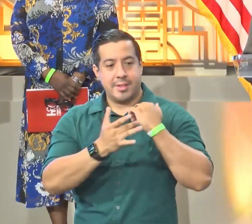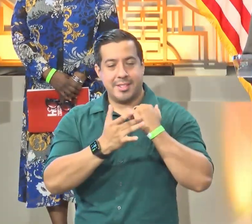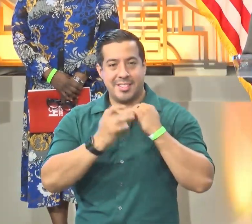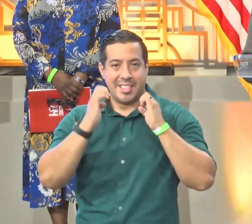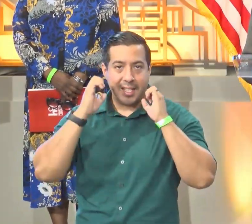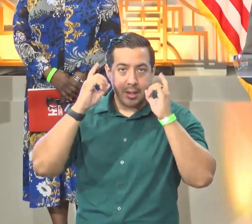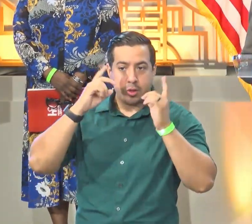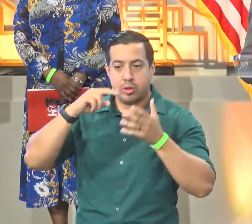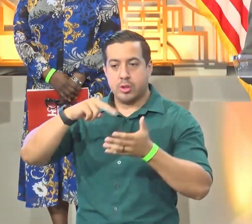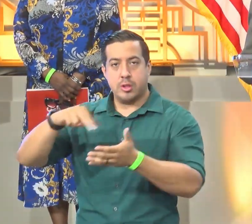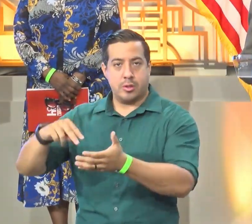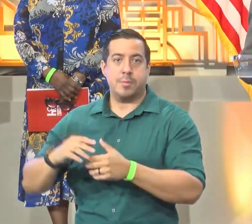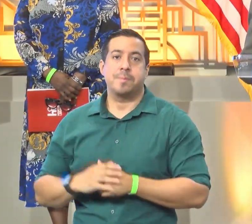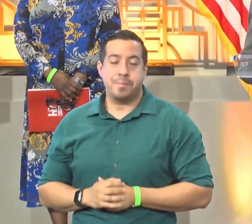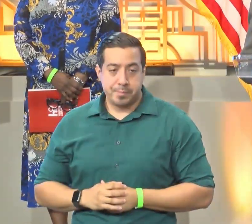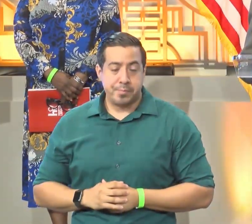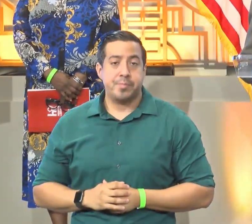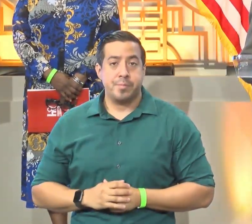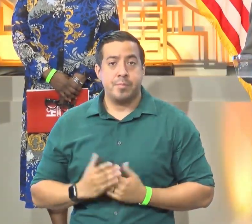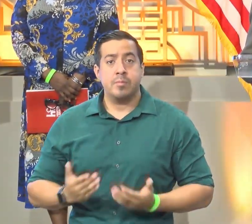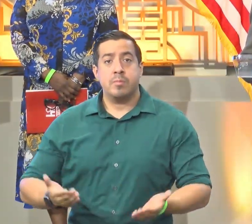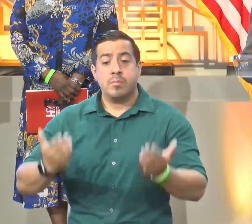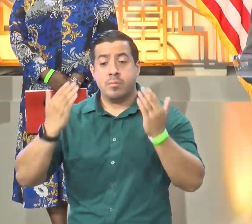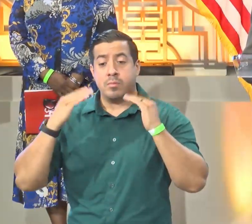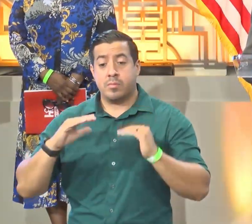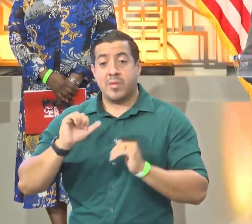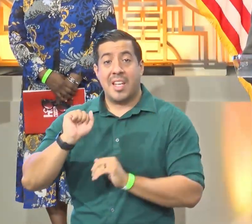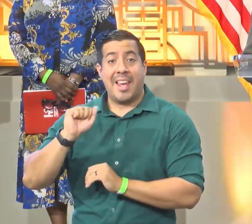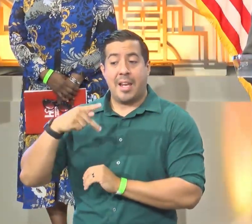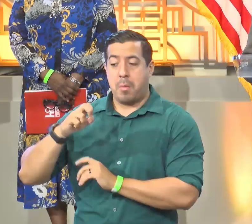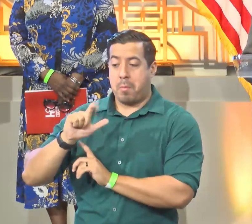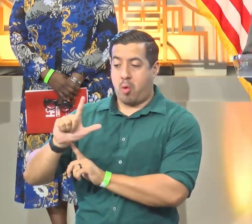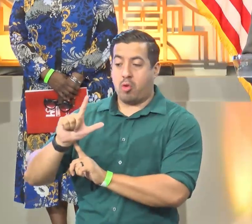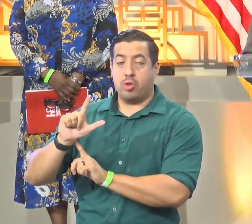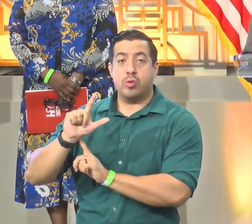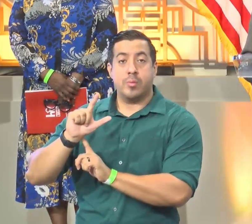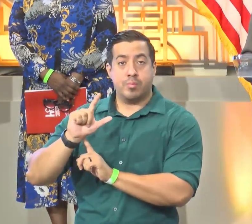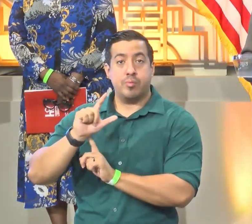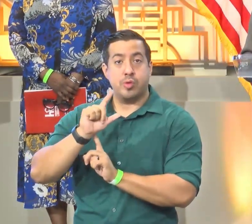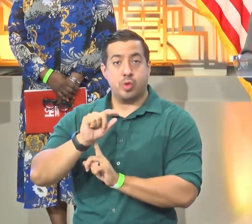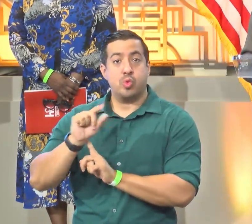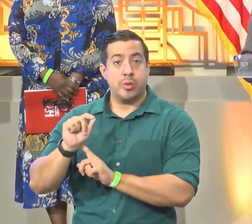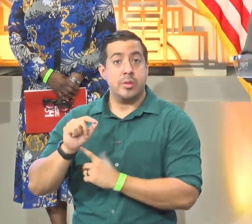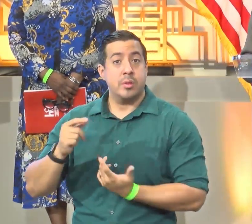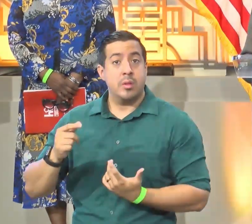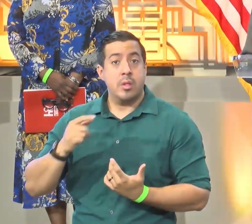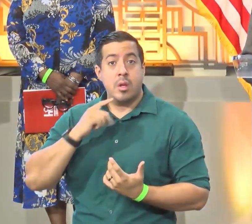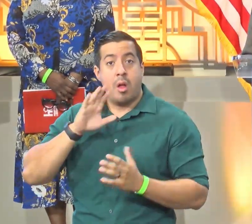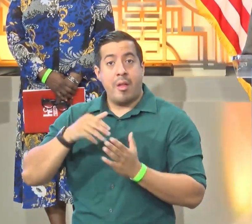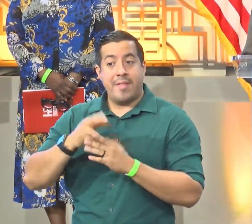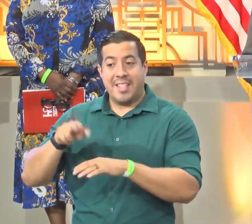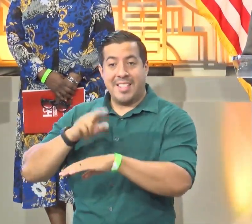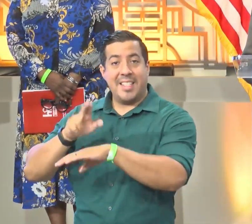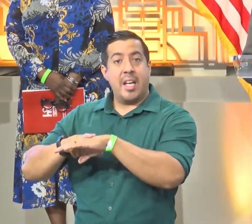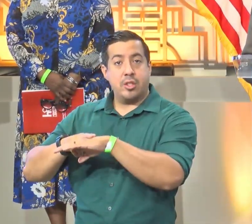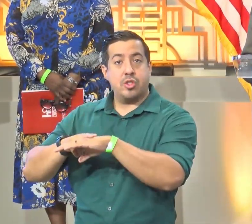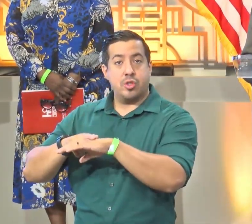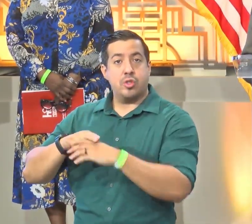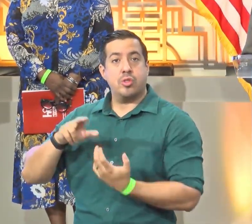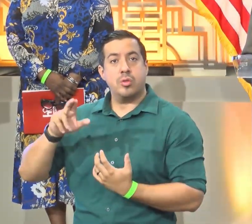education. Then in April 2020, the National Center for Educational